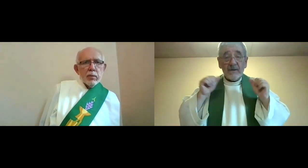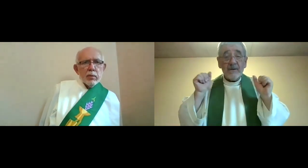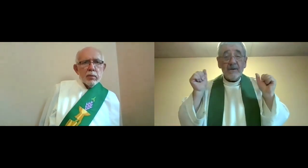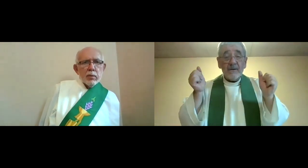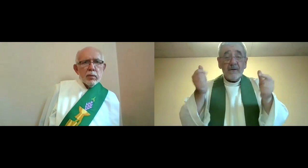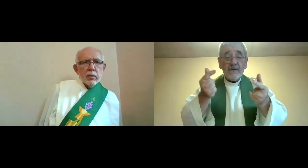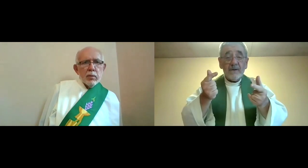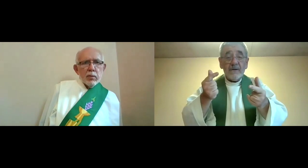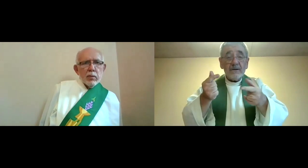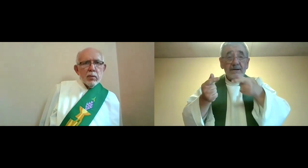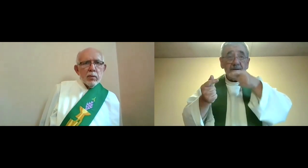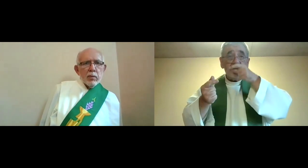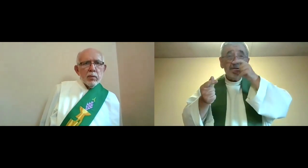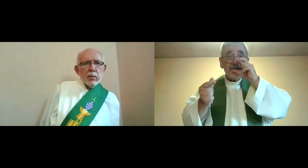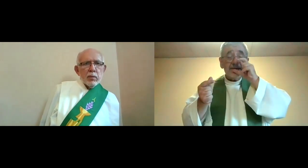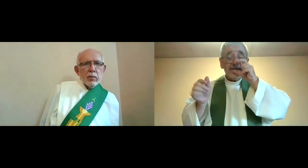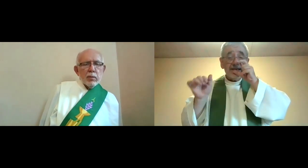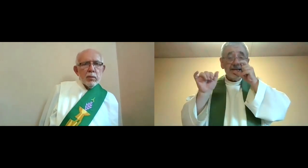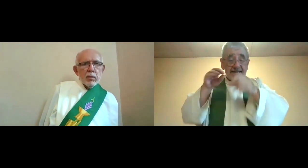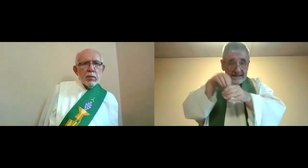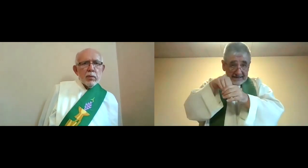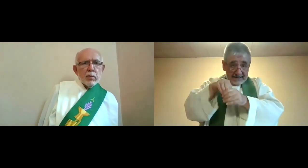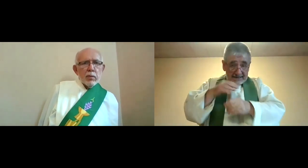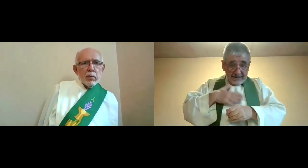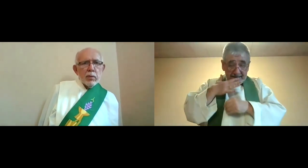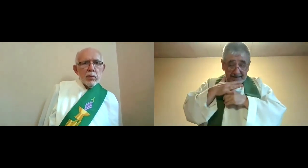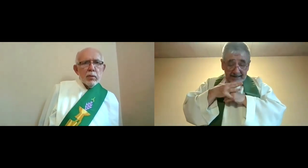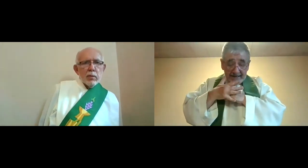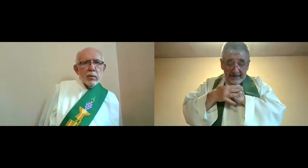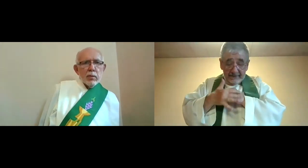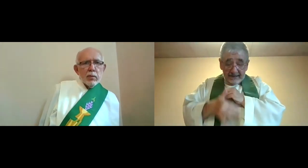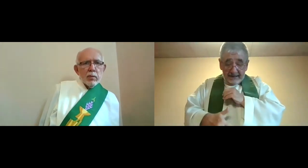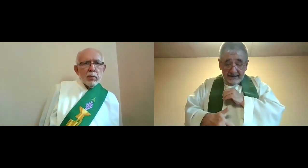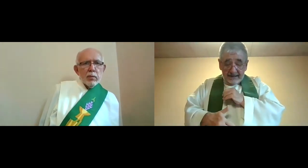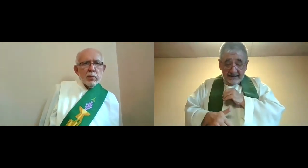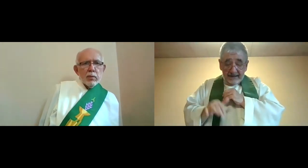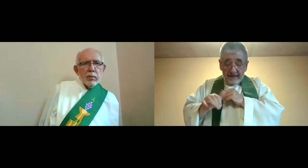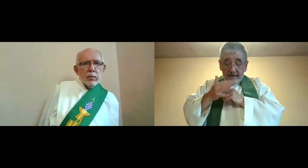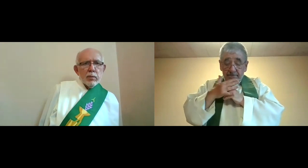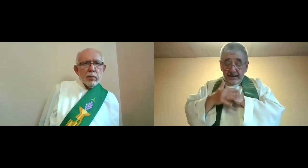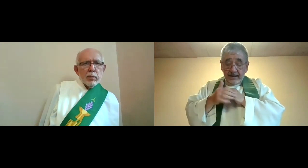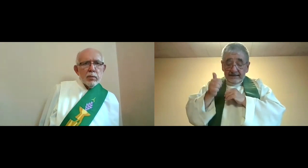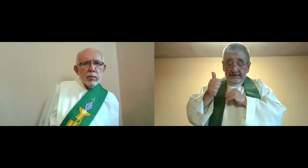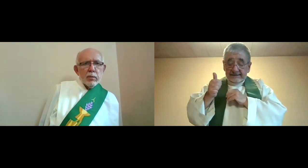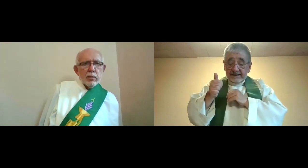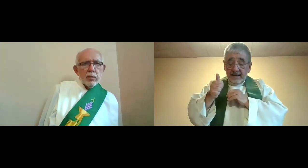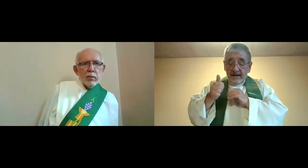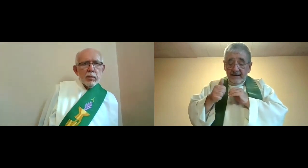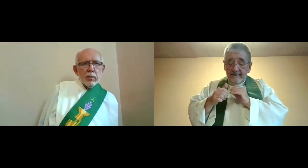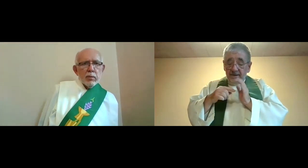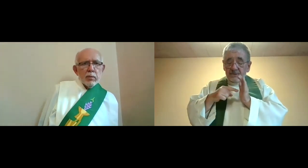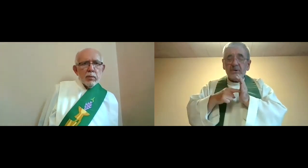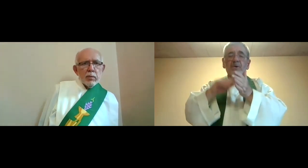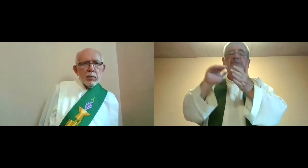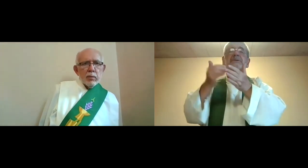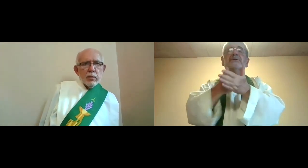Take this, all of you, and drink from it, for this is the chalice of my blood, the blood of the